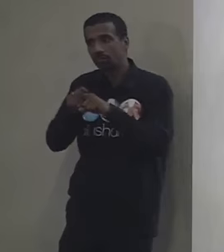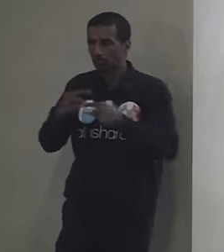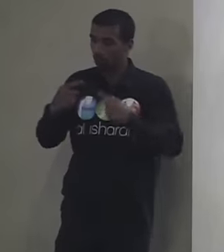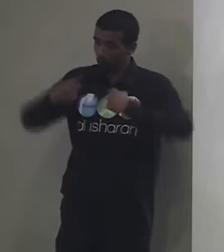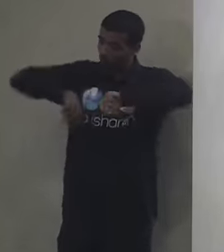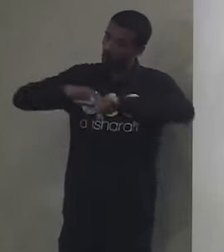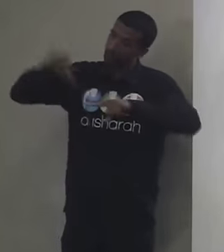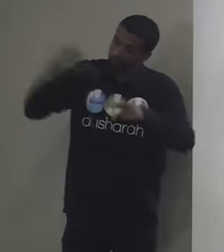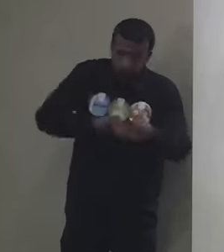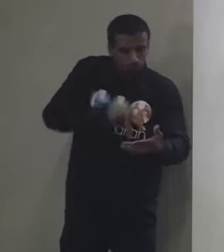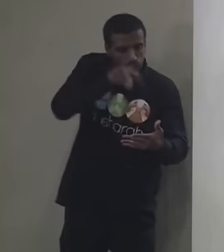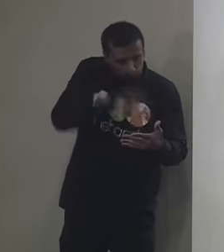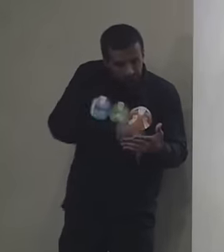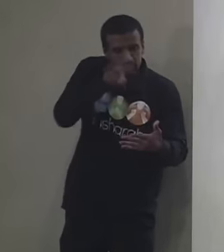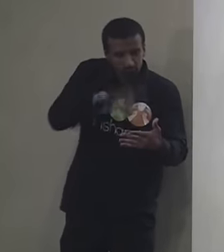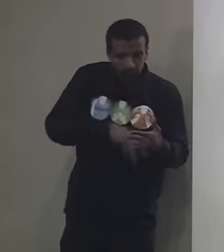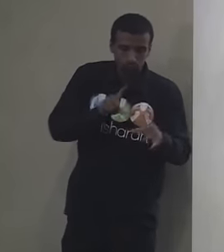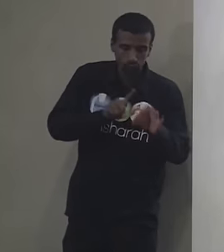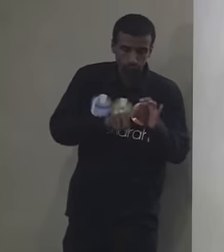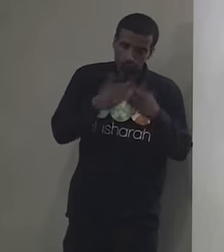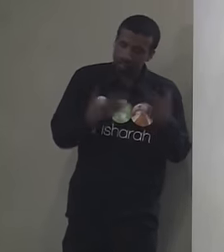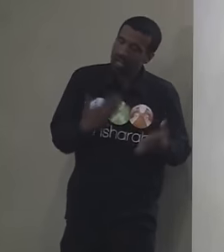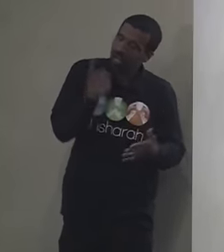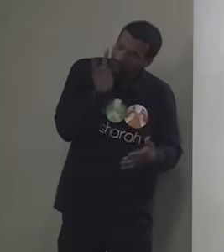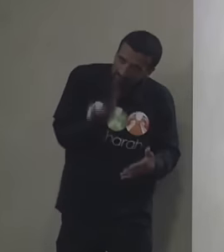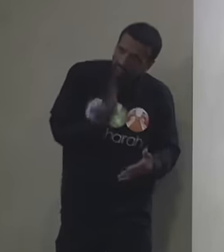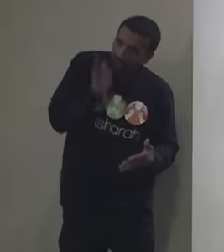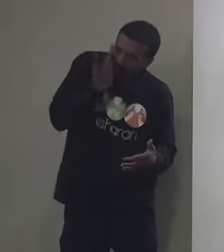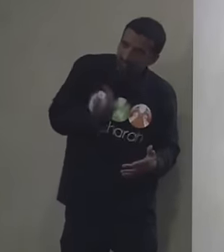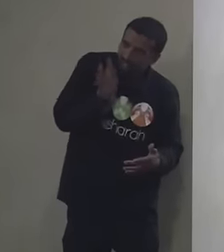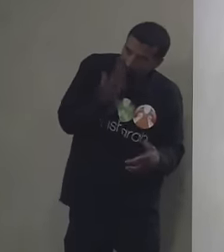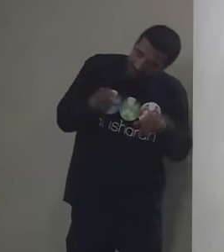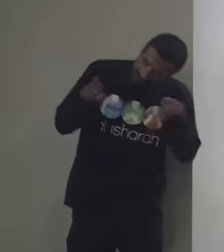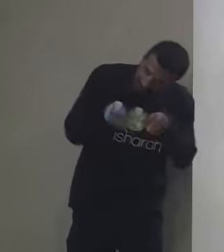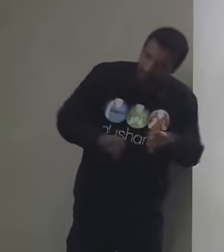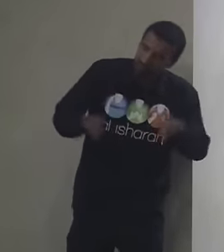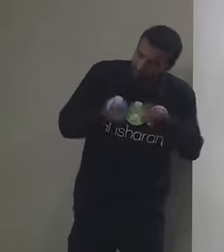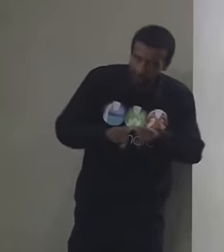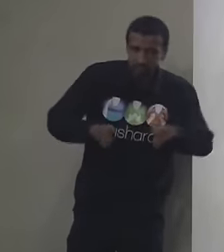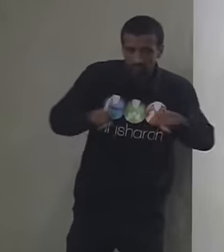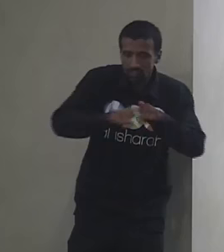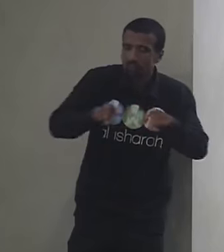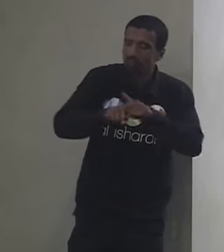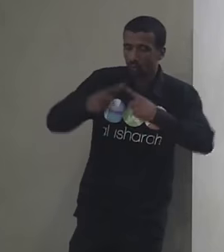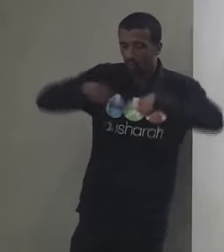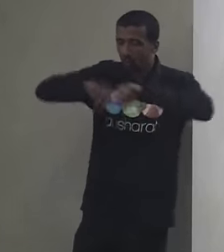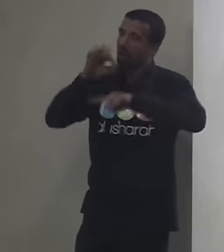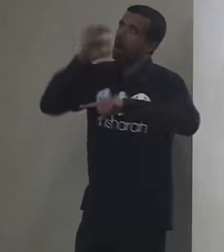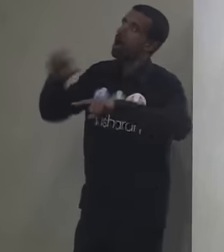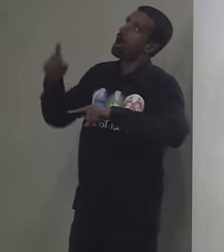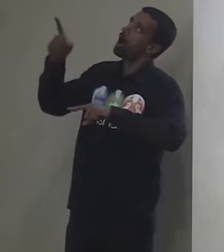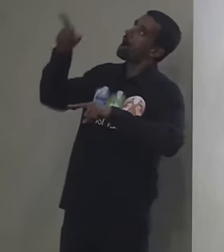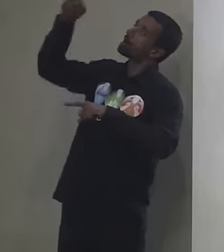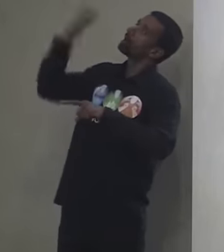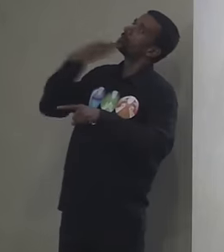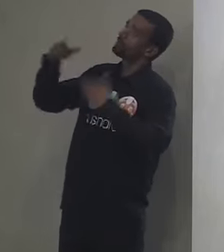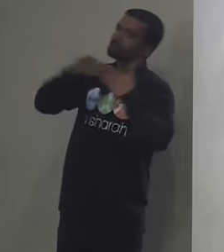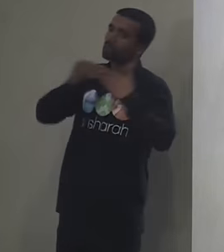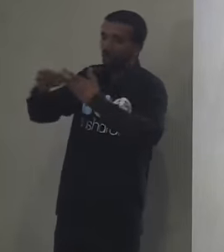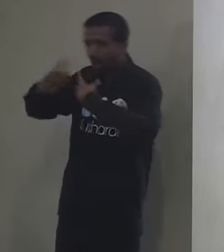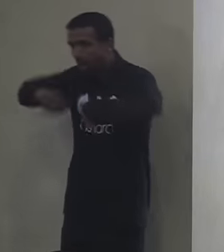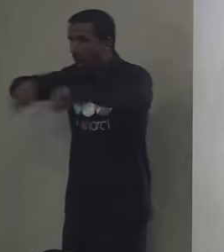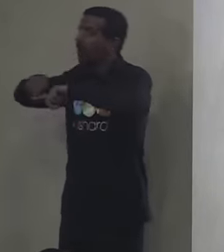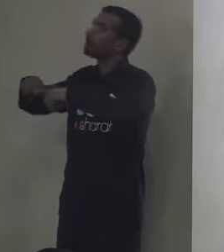al-Yaqeen. May Allah make us of those whose ilm al-Yaqeen is enough for them, that we are ready for meeting Him in the most successful of ways. May Allah Azza wa Jal give us a better and